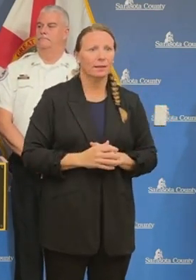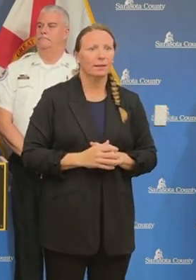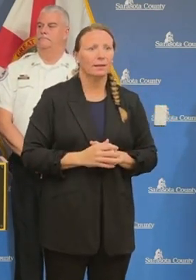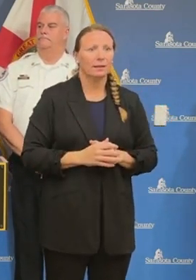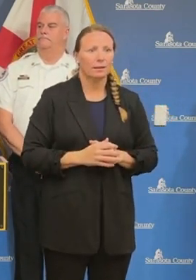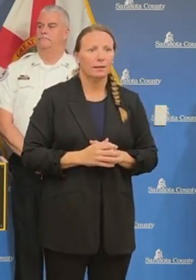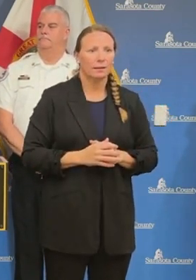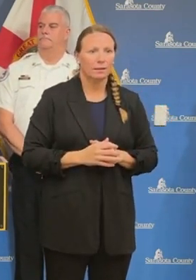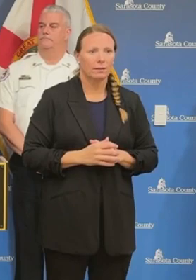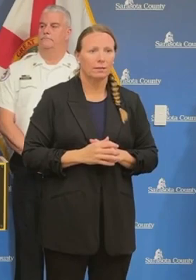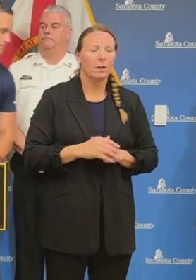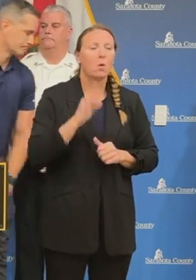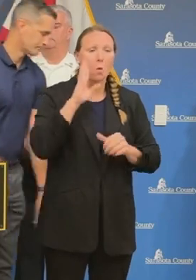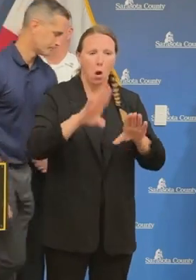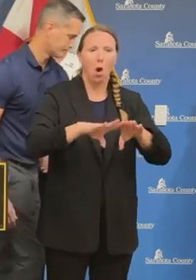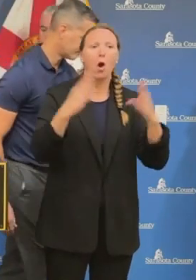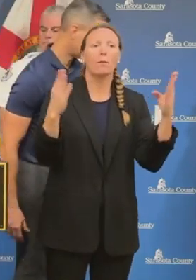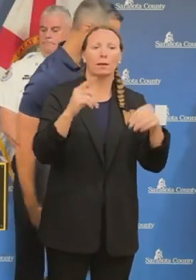shelters, and have a good day.